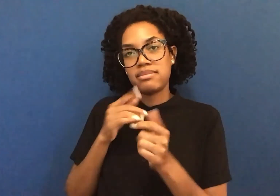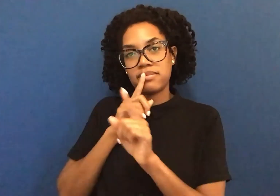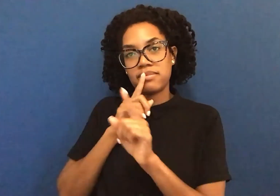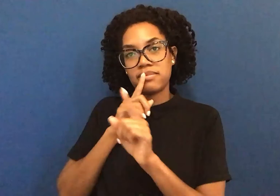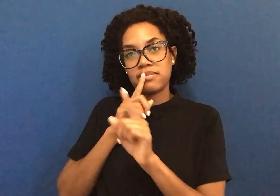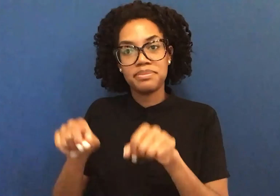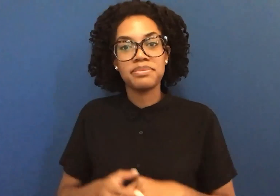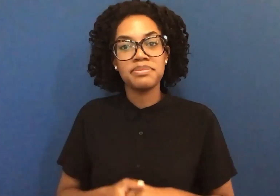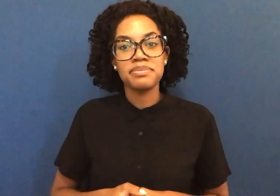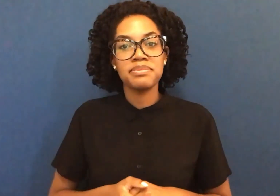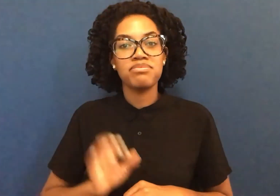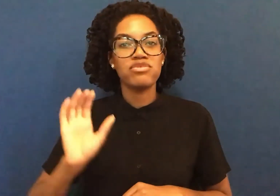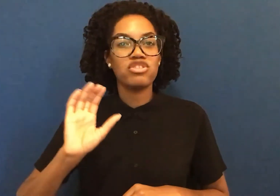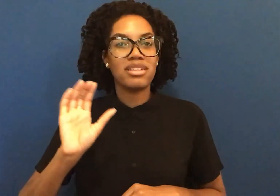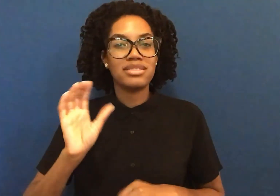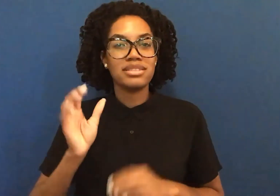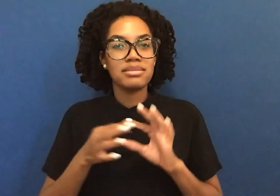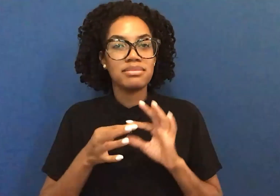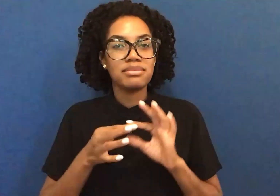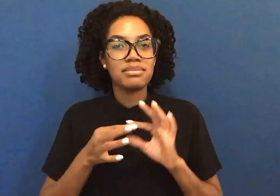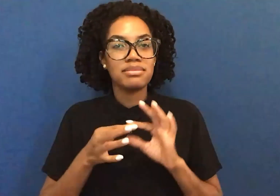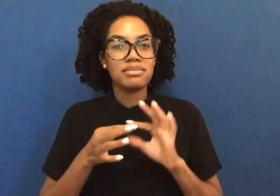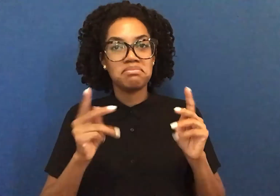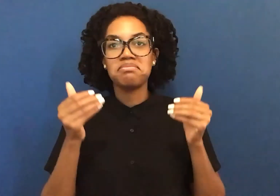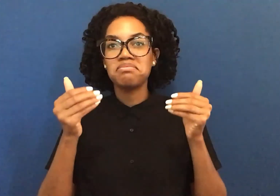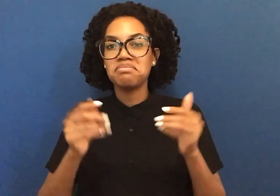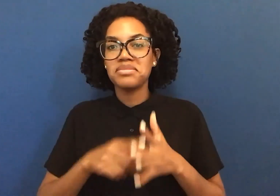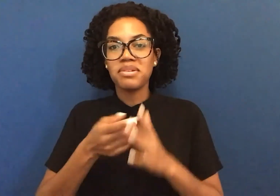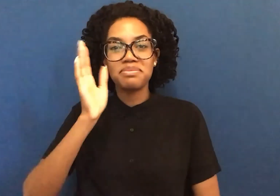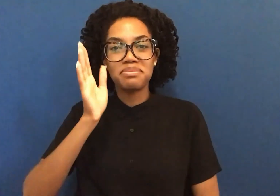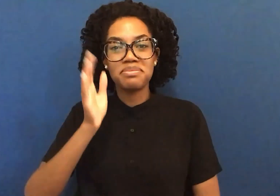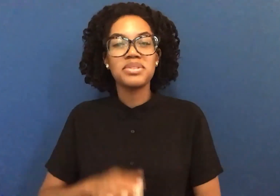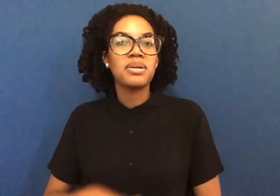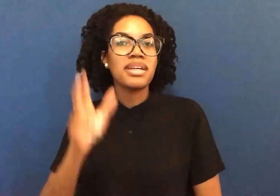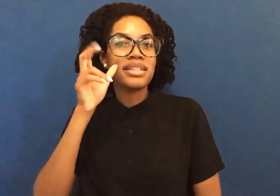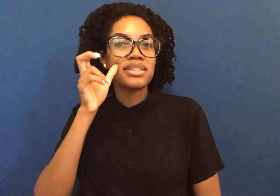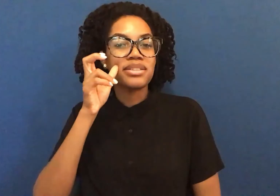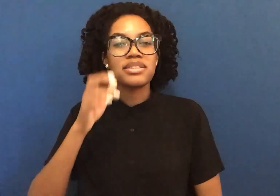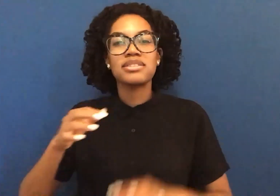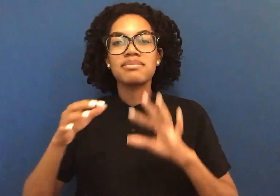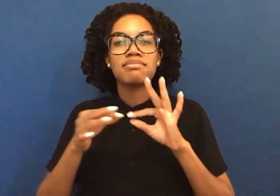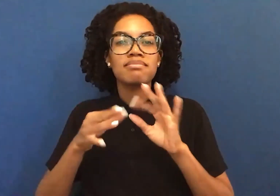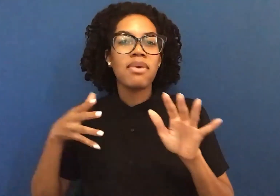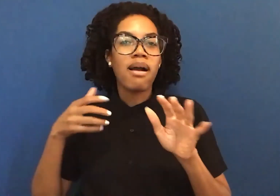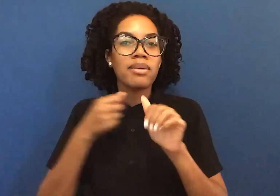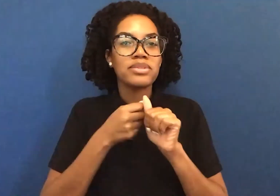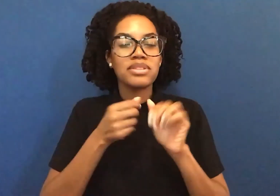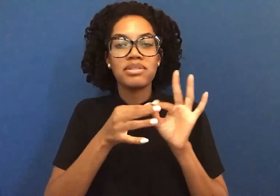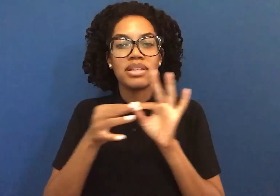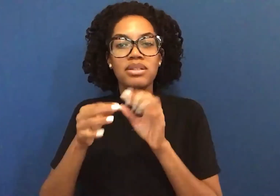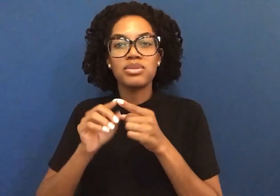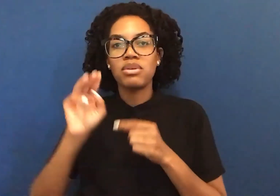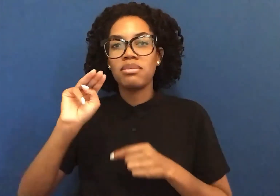Without any further ado, we'll jump into the heart of it and hear an update on the most pressing policy issues related to the nation's